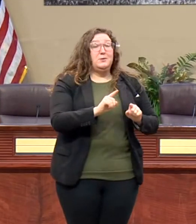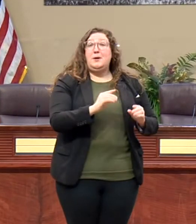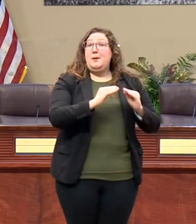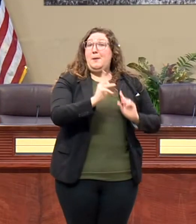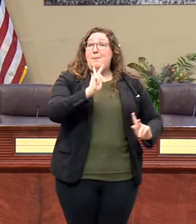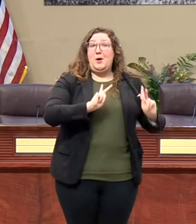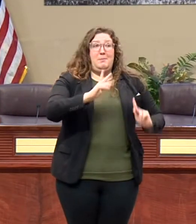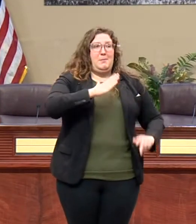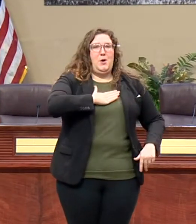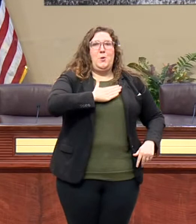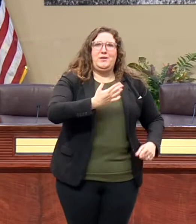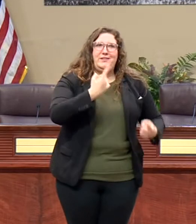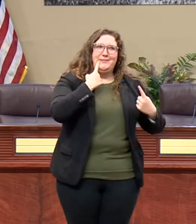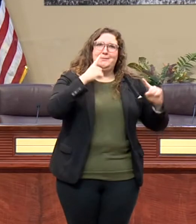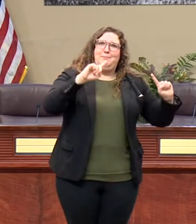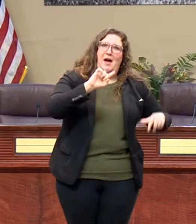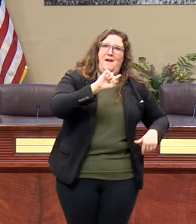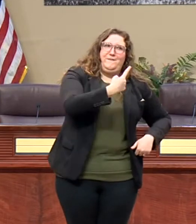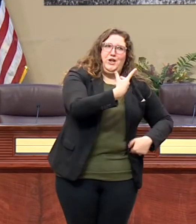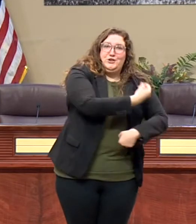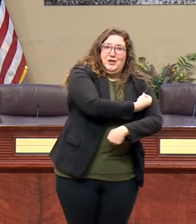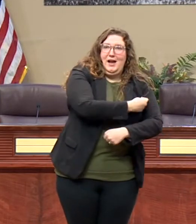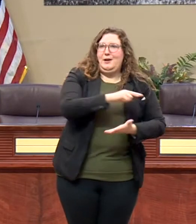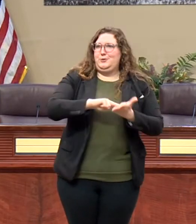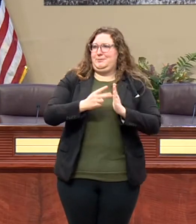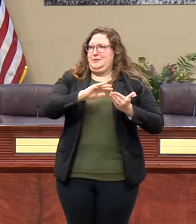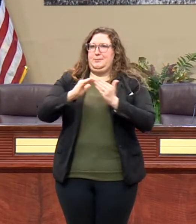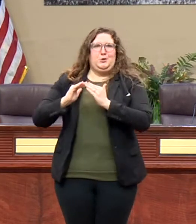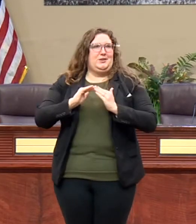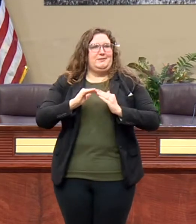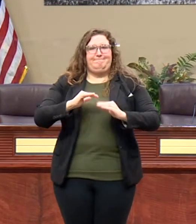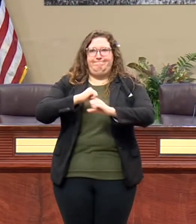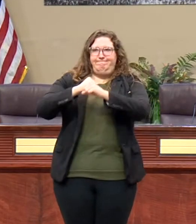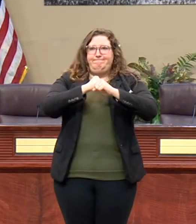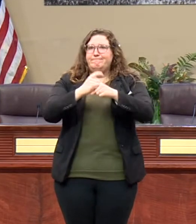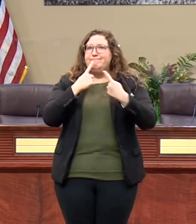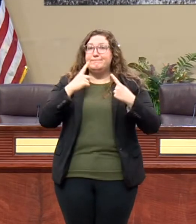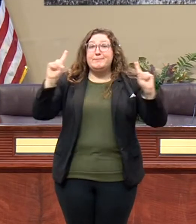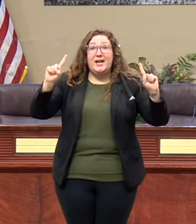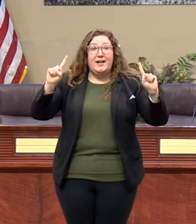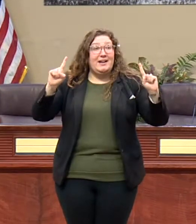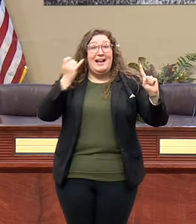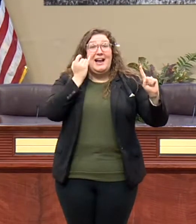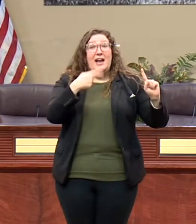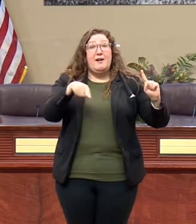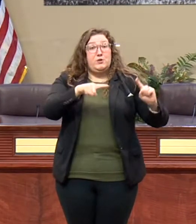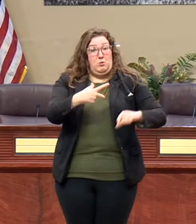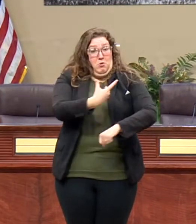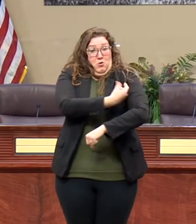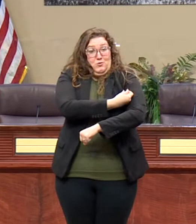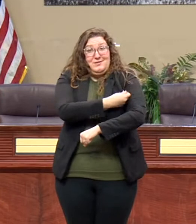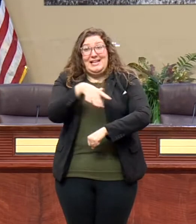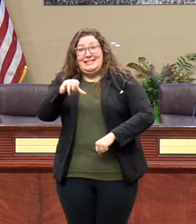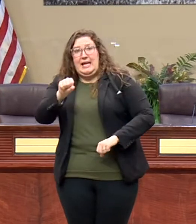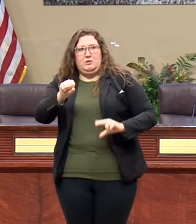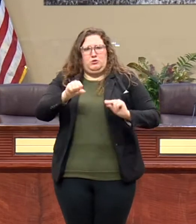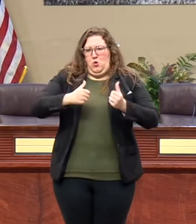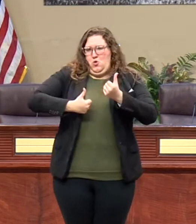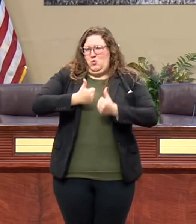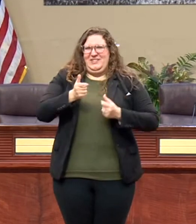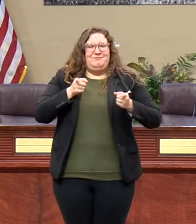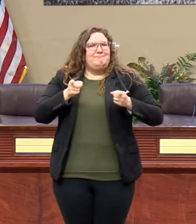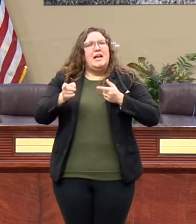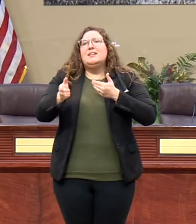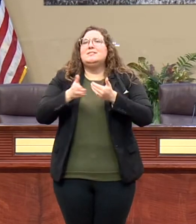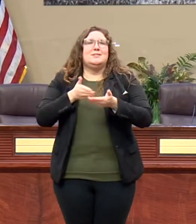creating greater community protection here. And finally, whether you've already received your COVID-19 vaccination or not, we want to encourage you to